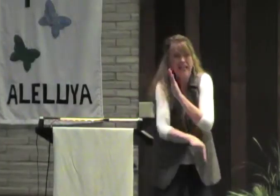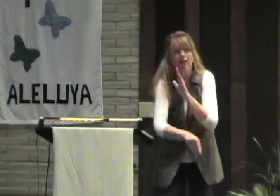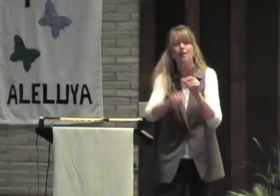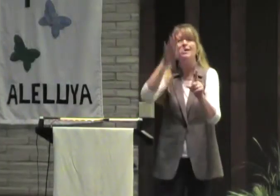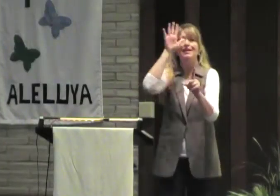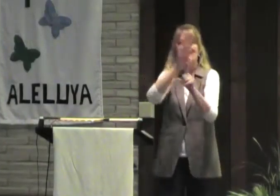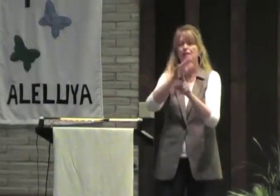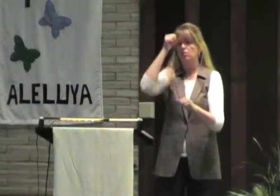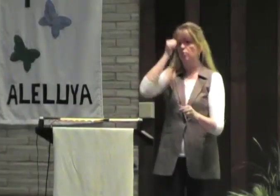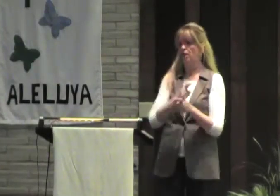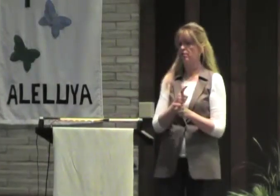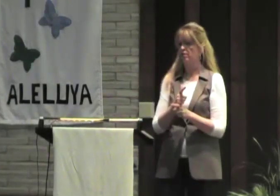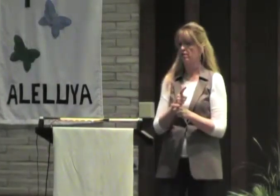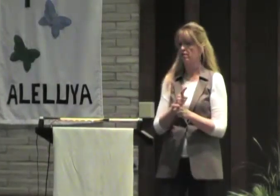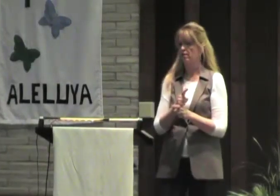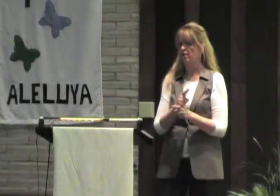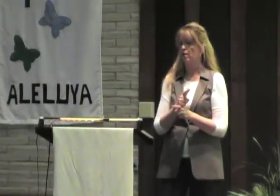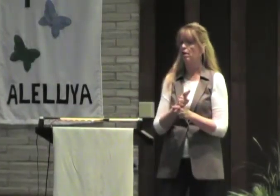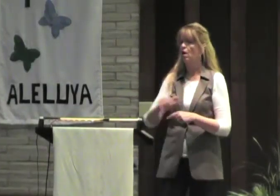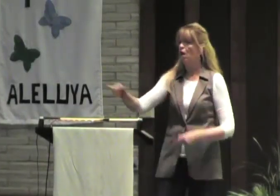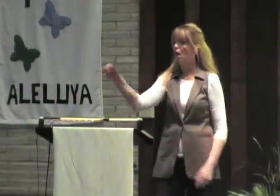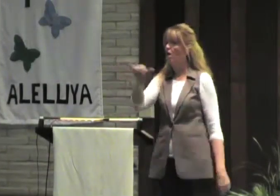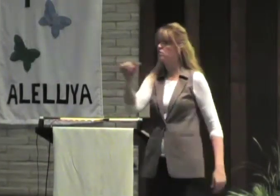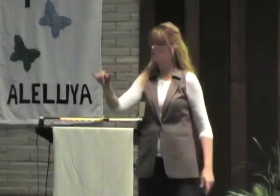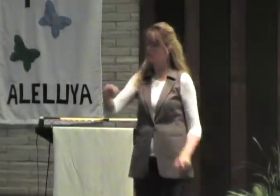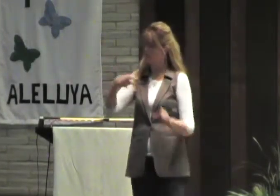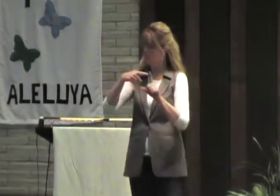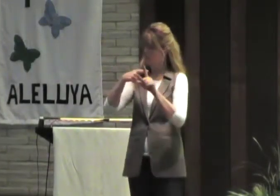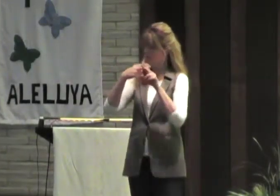to kill their own brother.